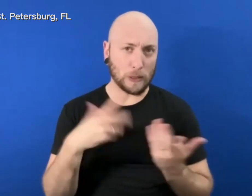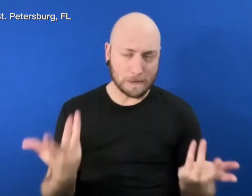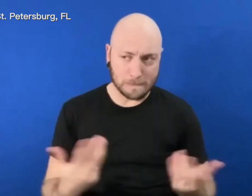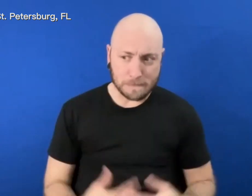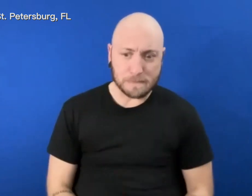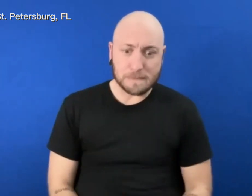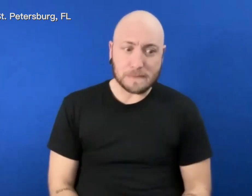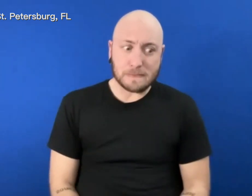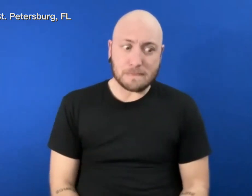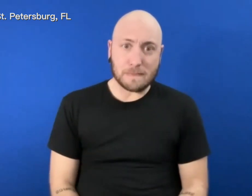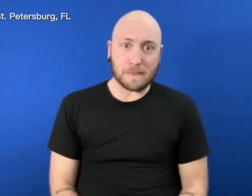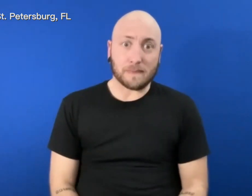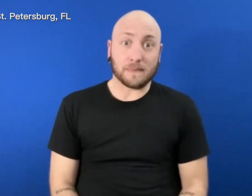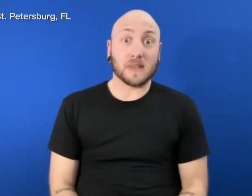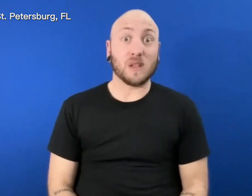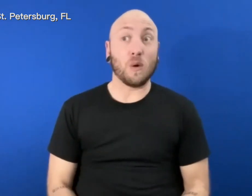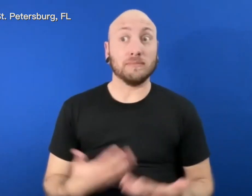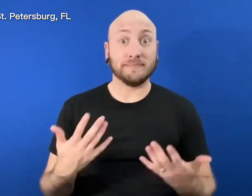I was detoxing, and